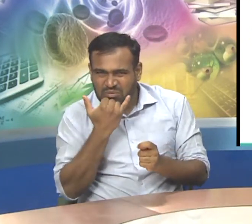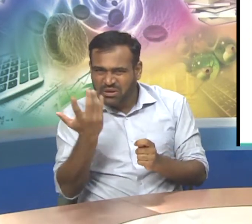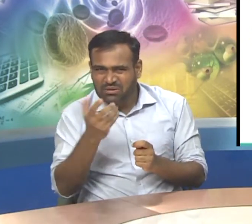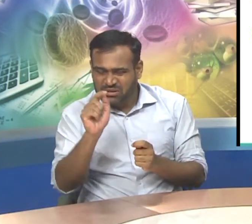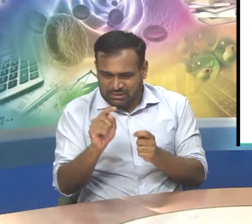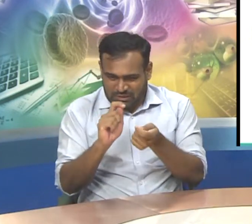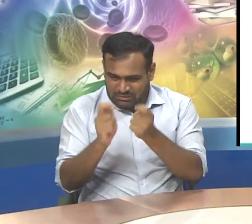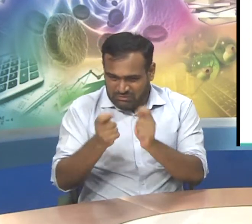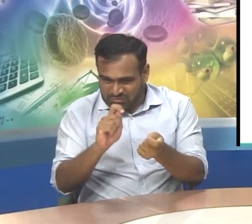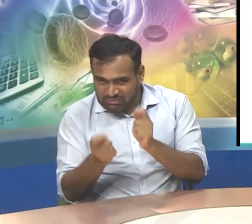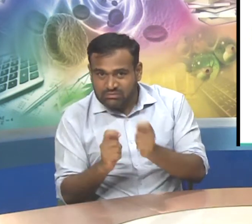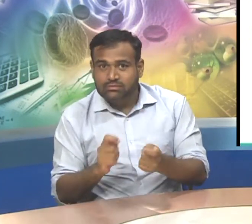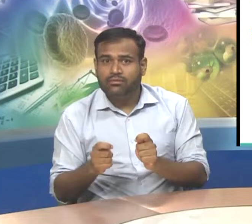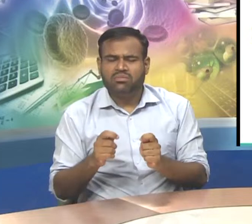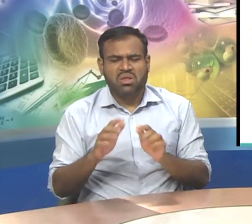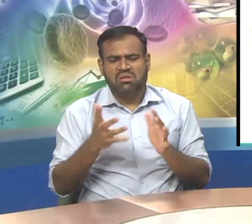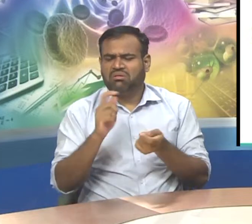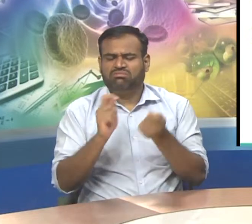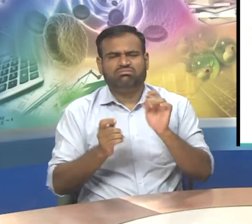has to give the assent to the bill.